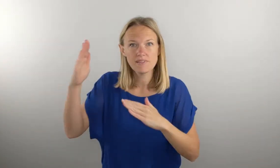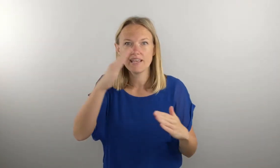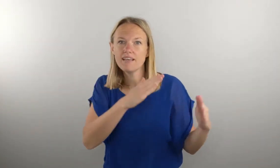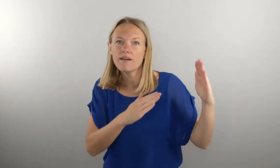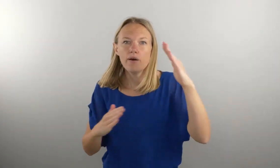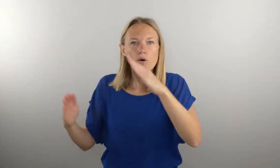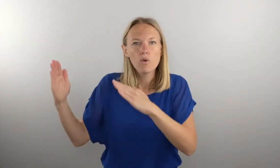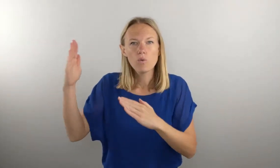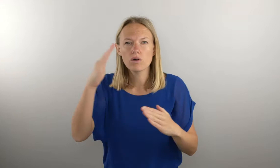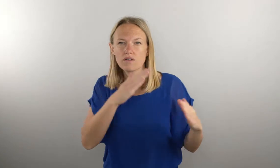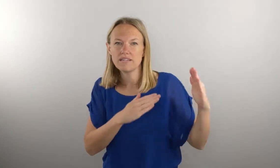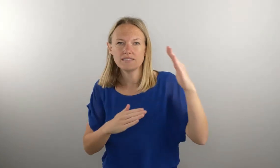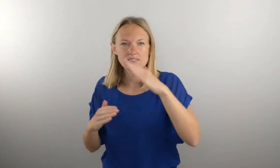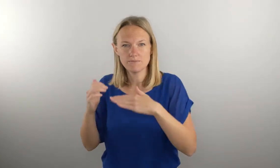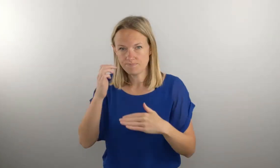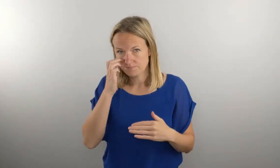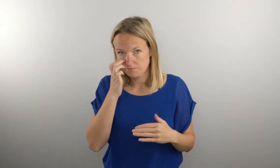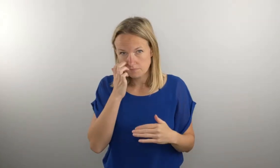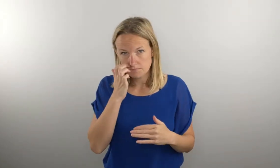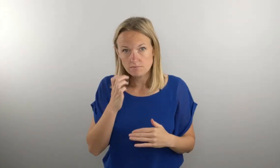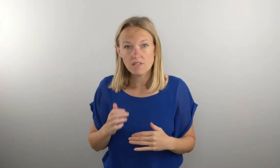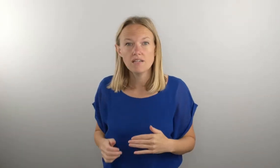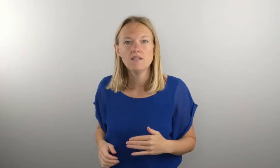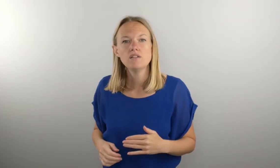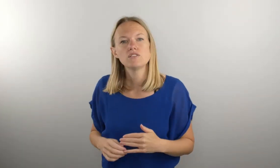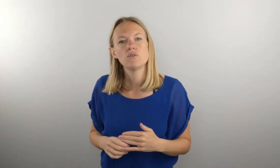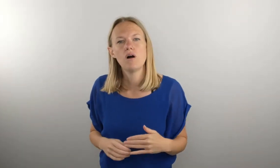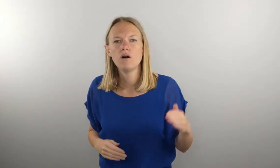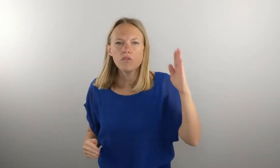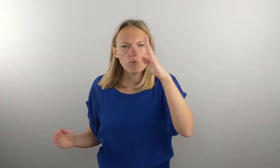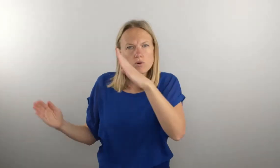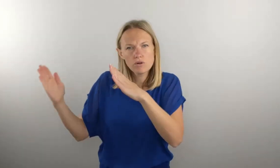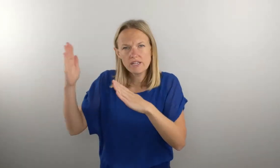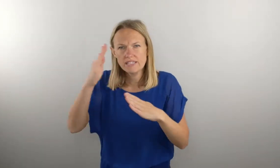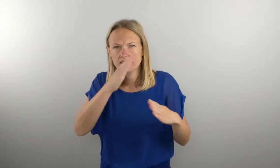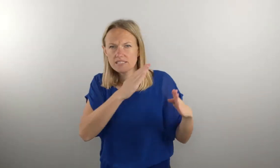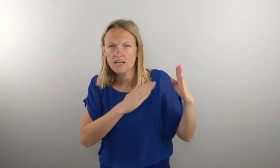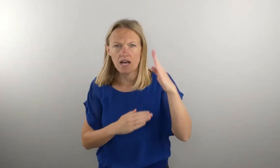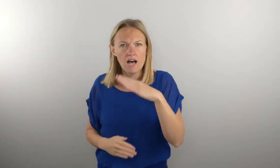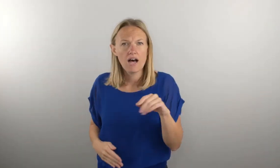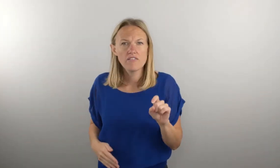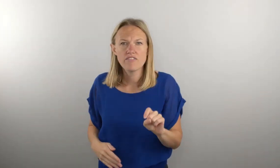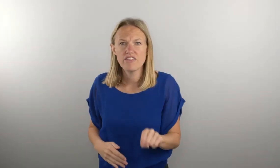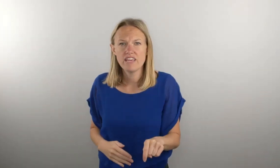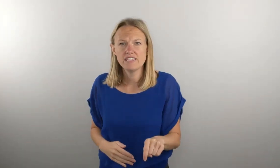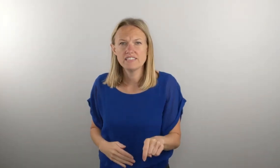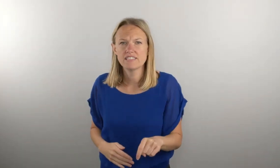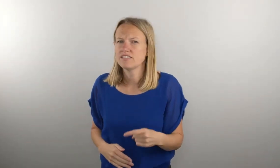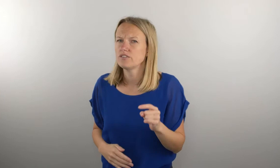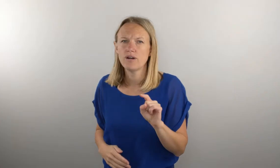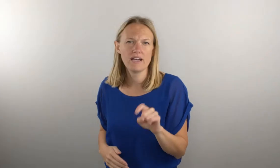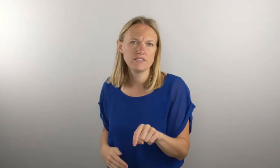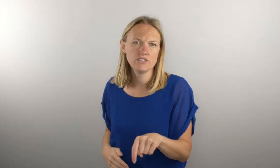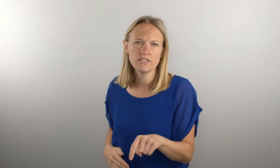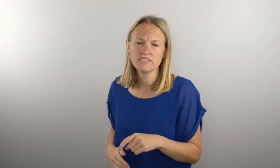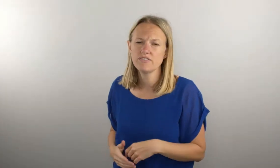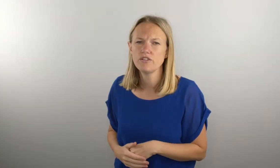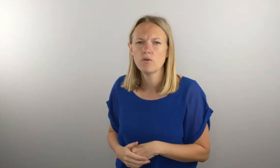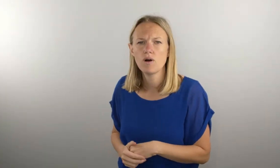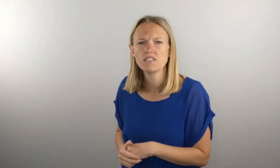Okay, worries. So all the worries of this, you don't have to do this if you don't want